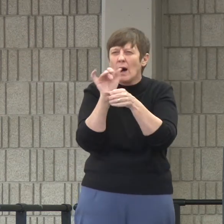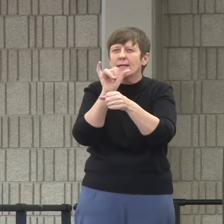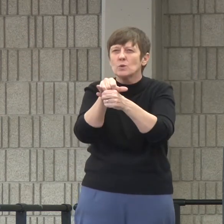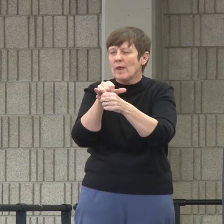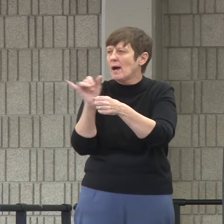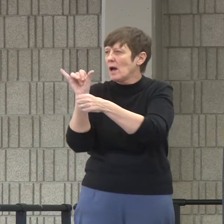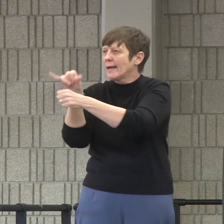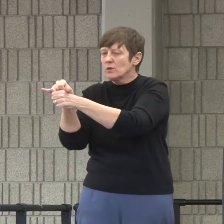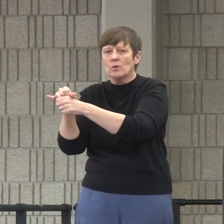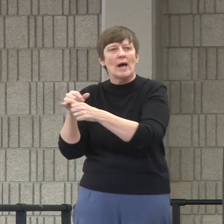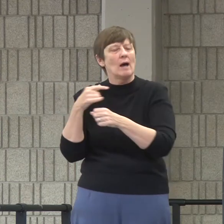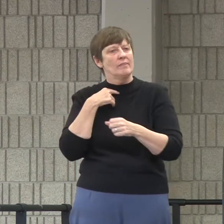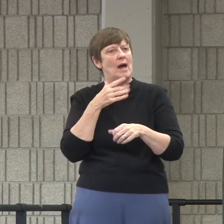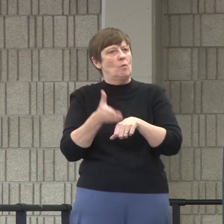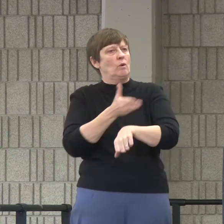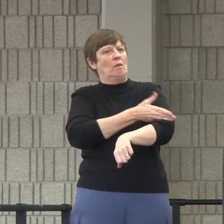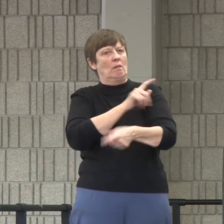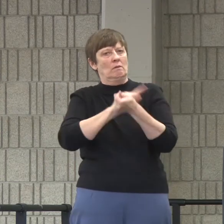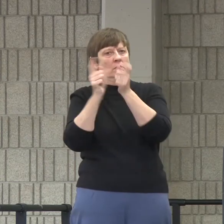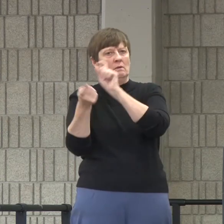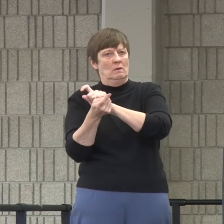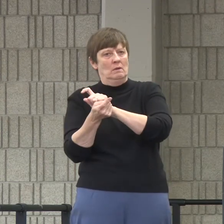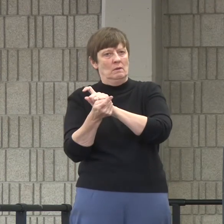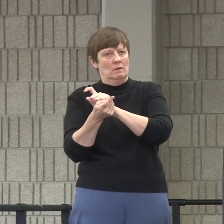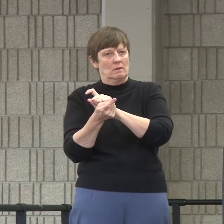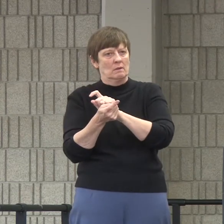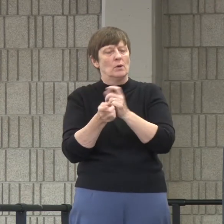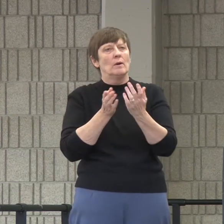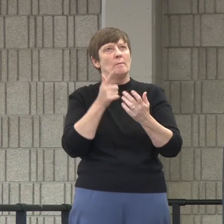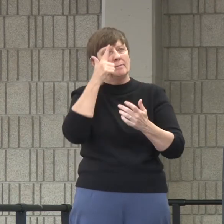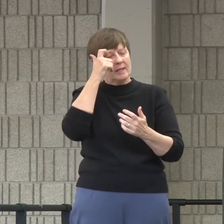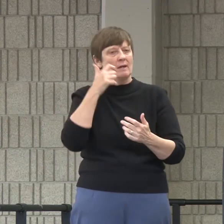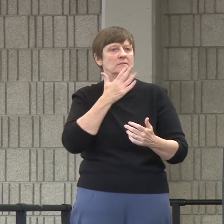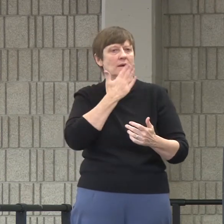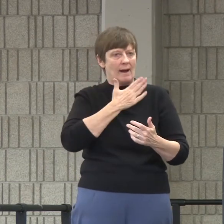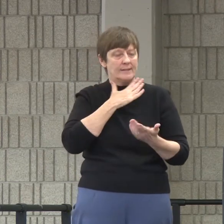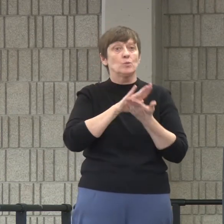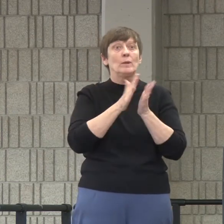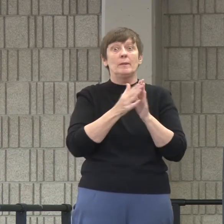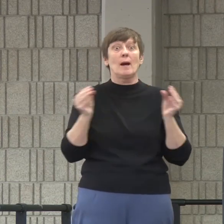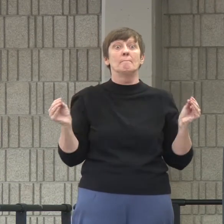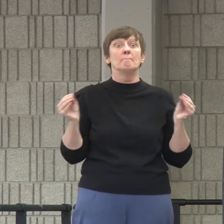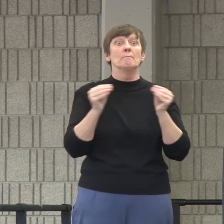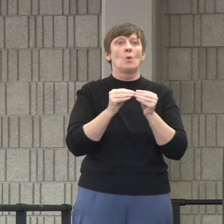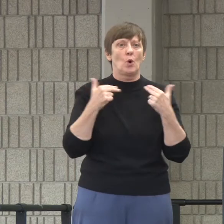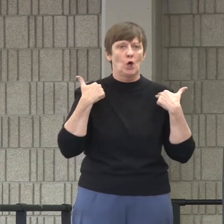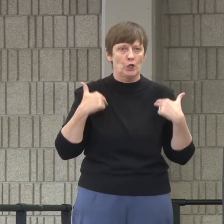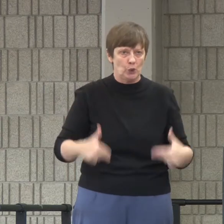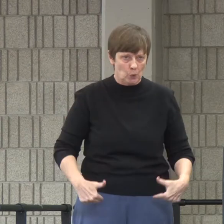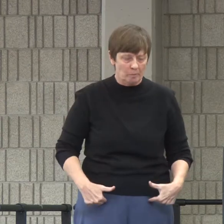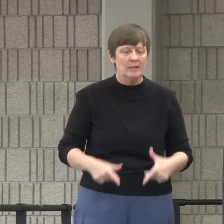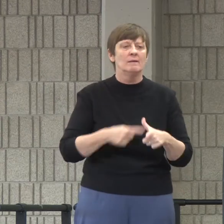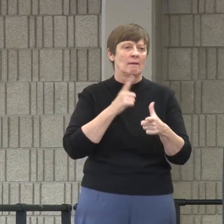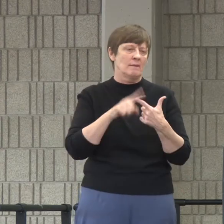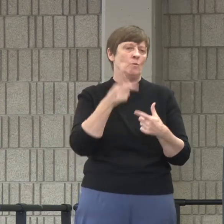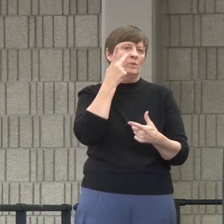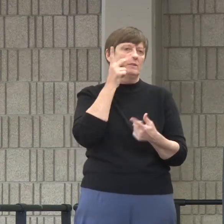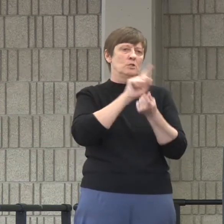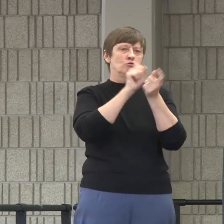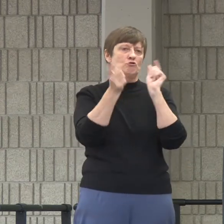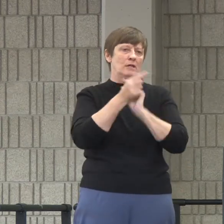and compassion would afford us, we can be more human and we can truly make a difference. Thank